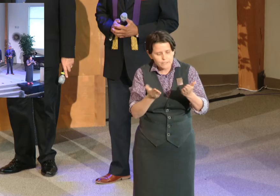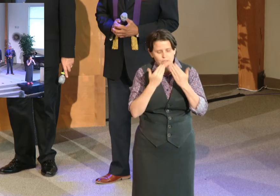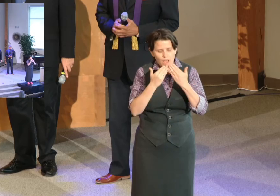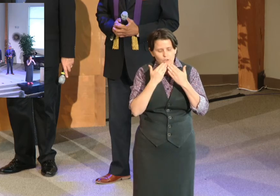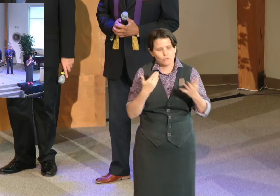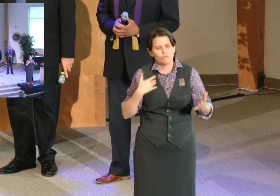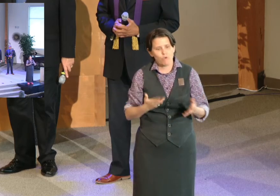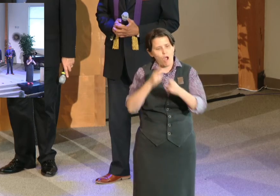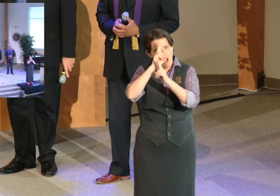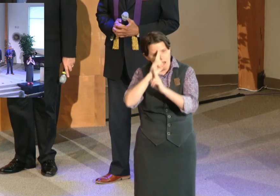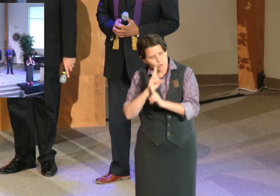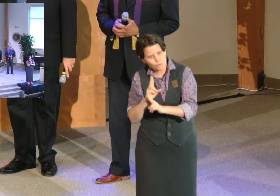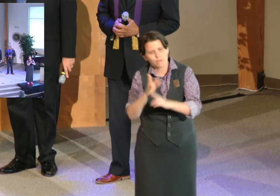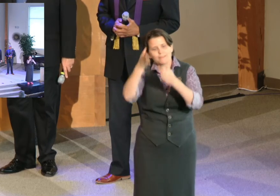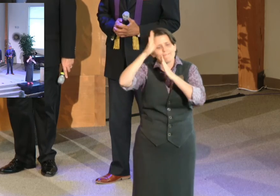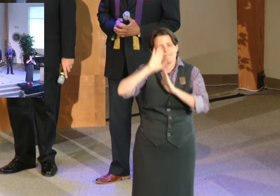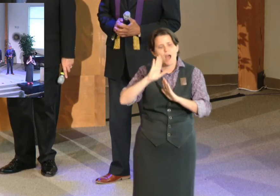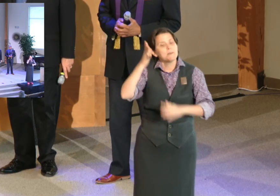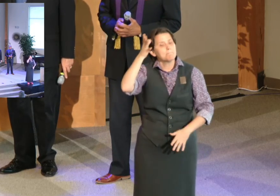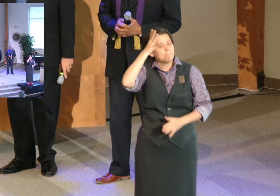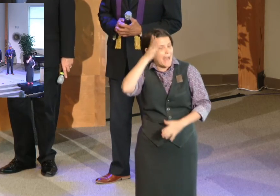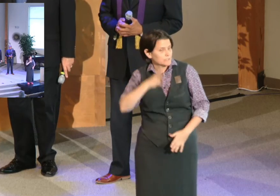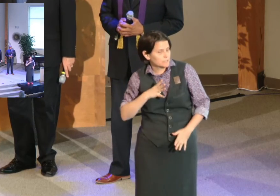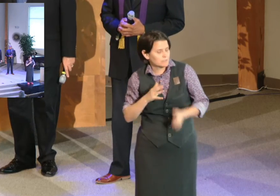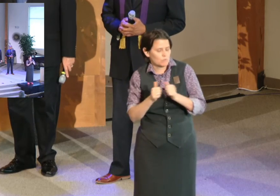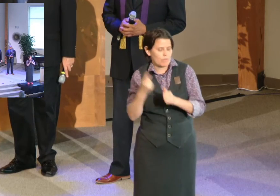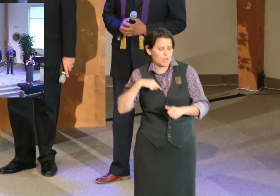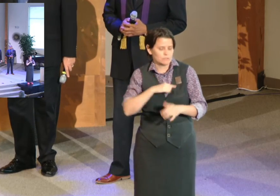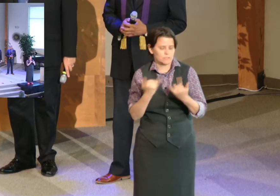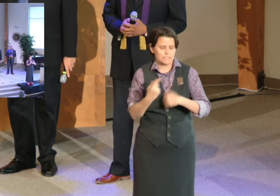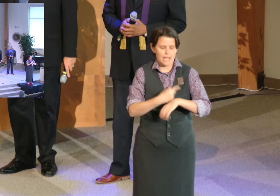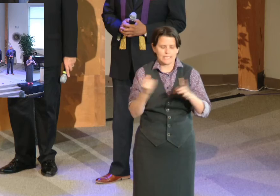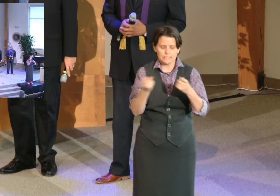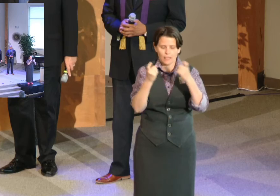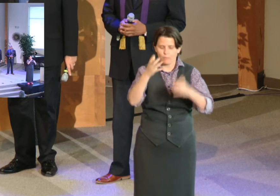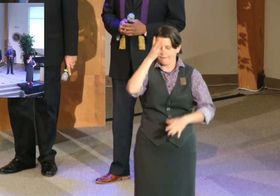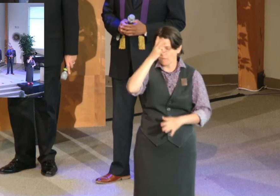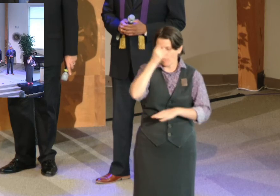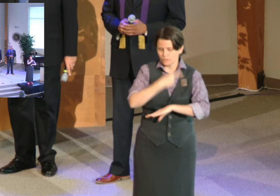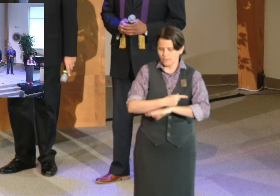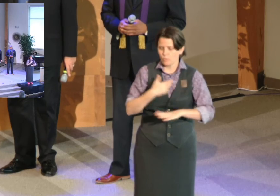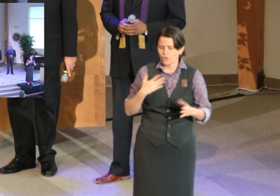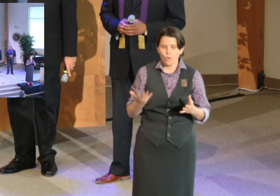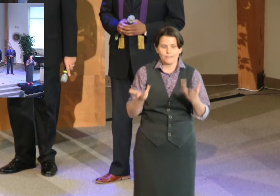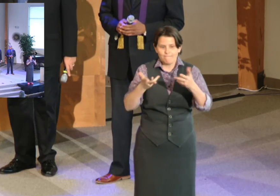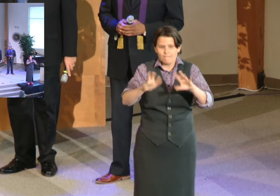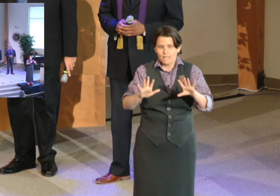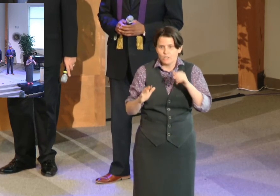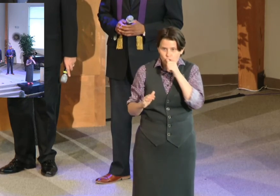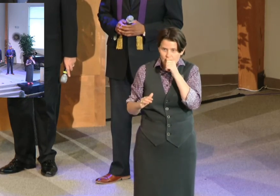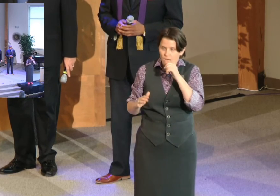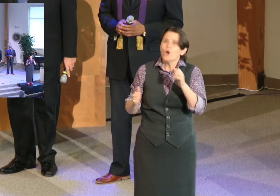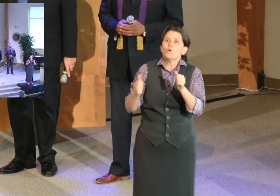with us. We're going to close out with the prayer for protection, and then I'm going to try to run down the stairs and beat you before you get to the doors. I don't know how that's going to work, but we'll